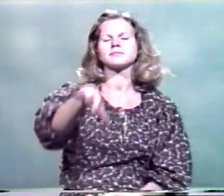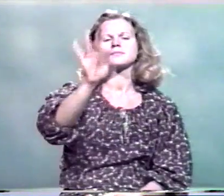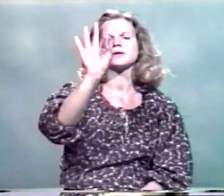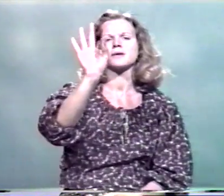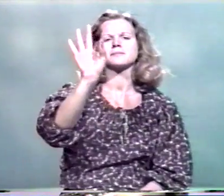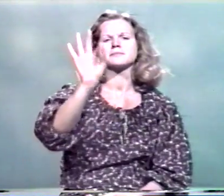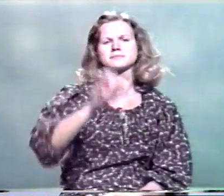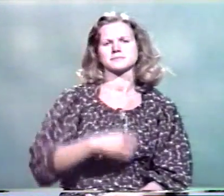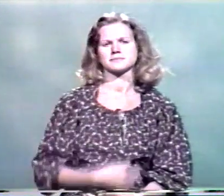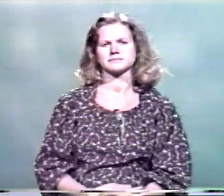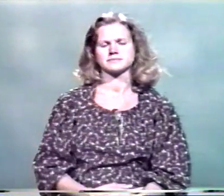To pick up.